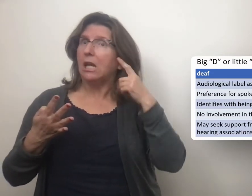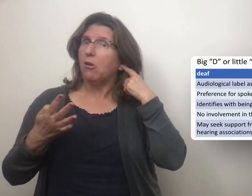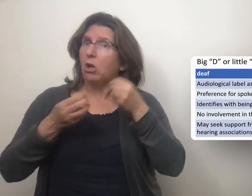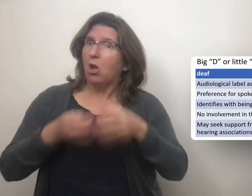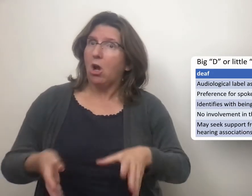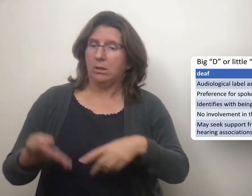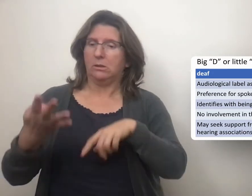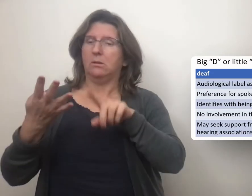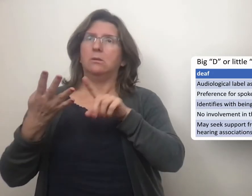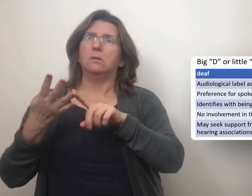moderate,